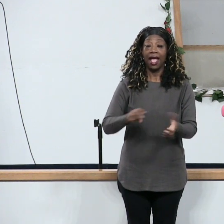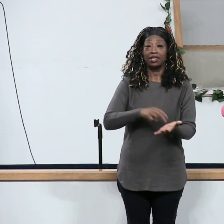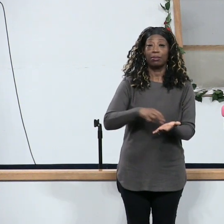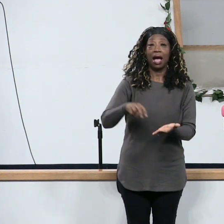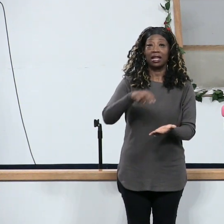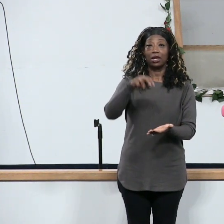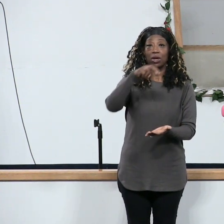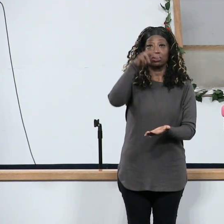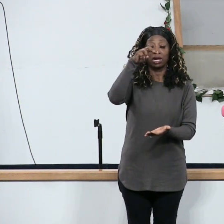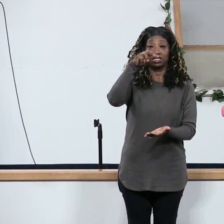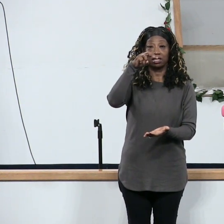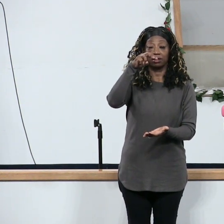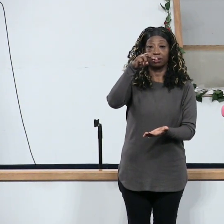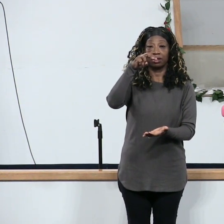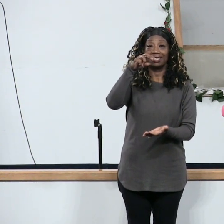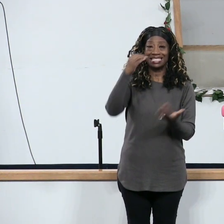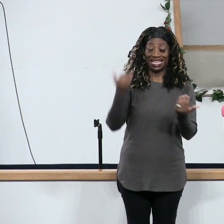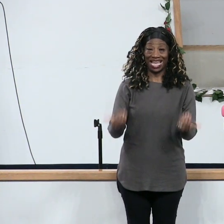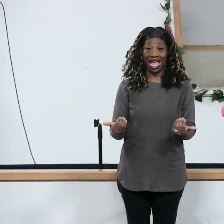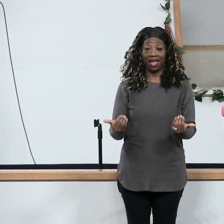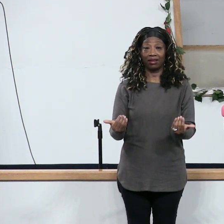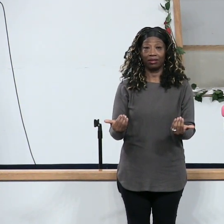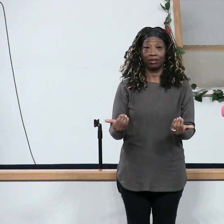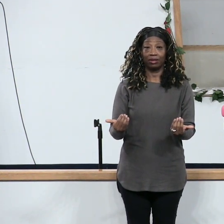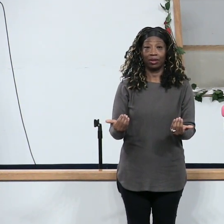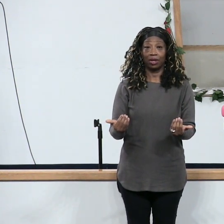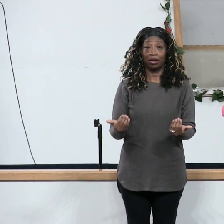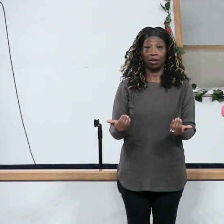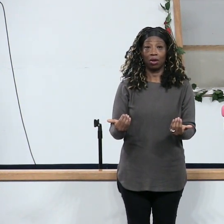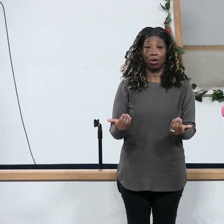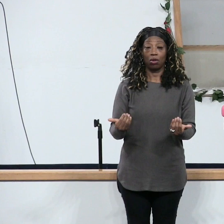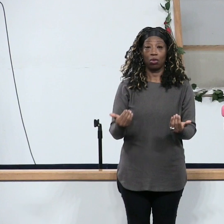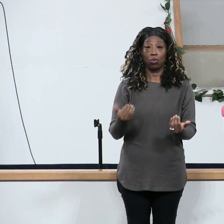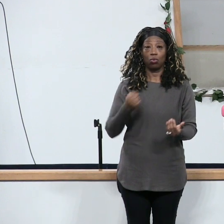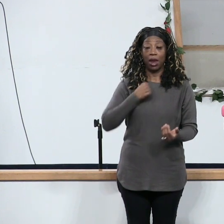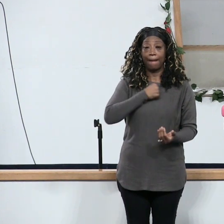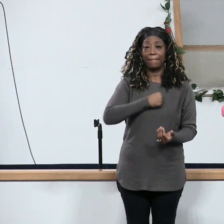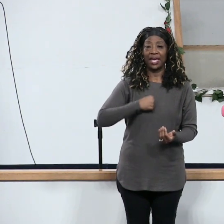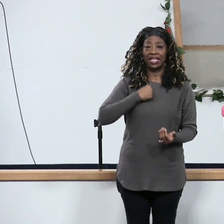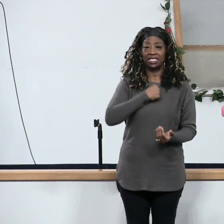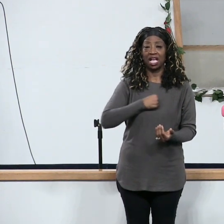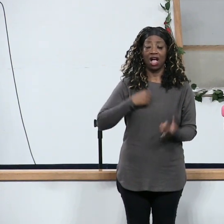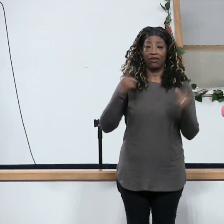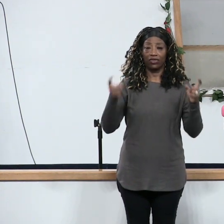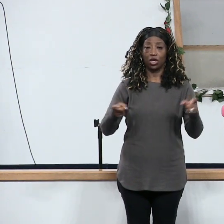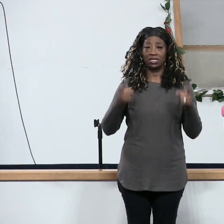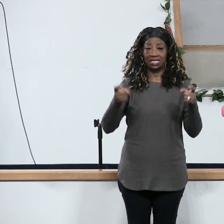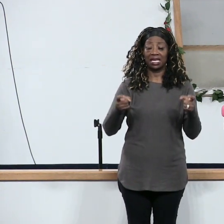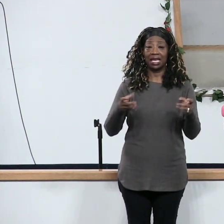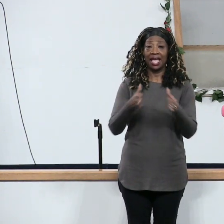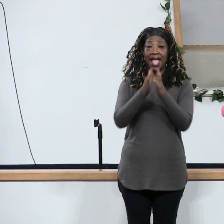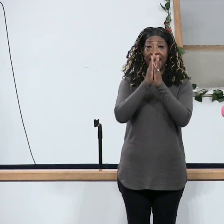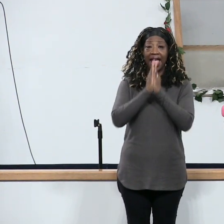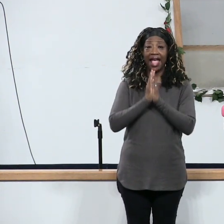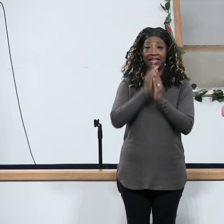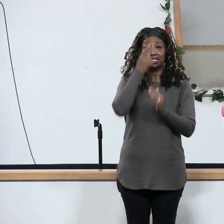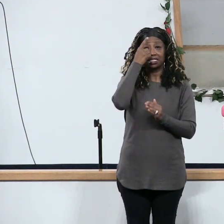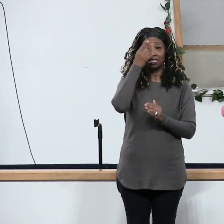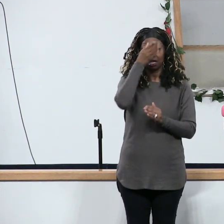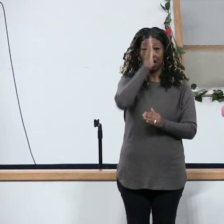bodily resurrection. Today, repent of your sin. Just ask God to forgive